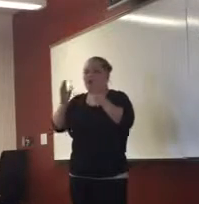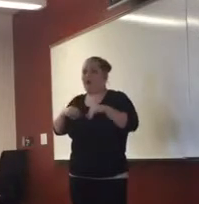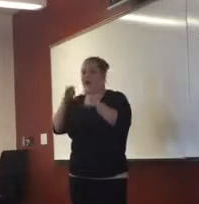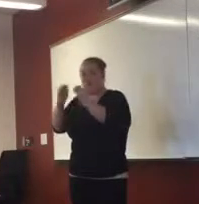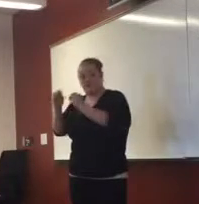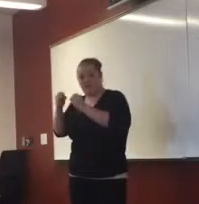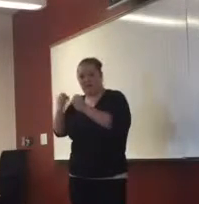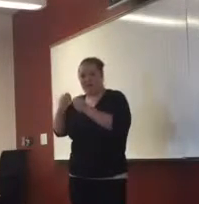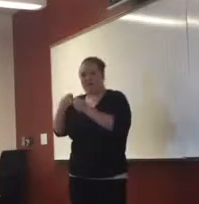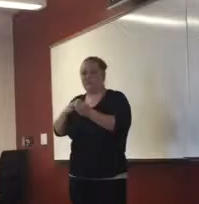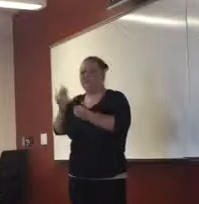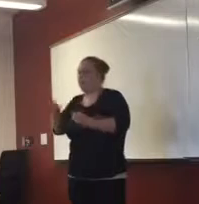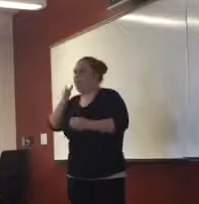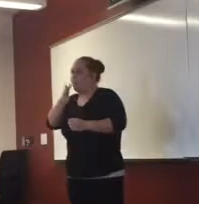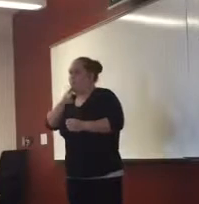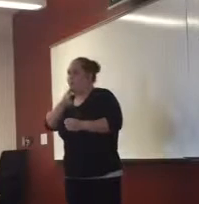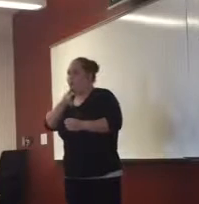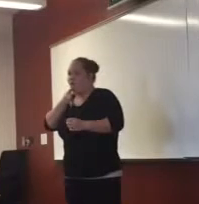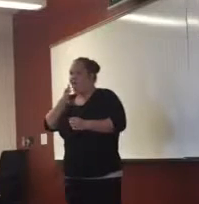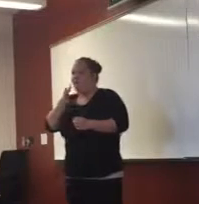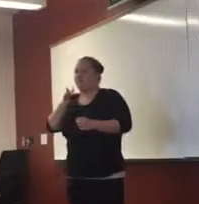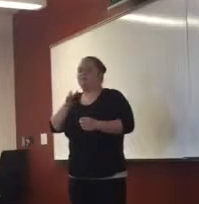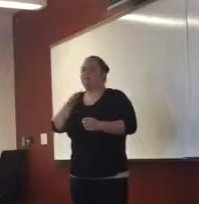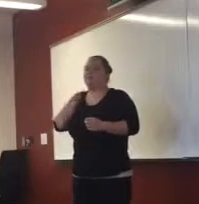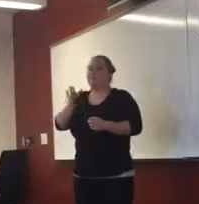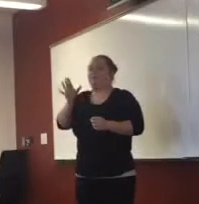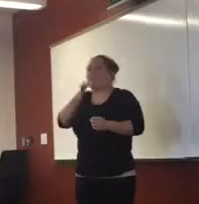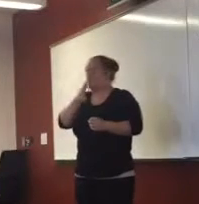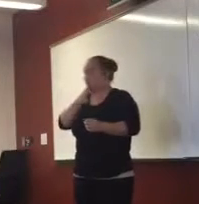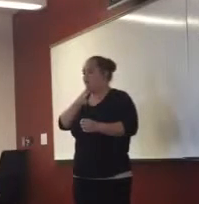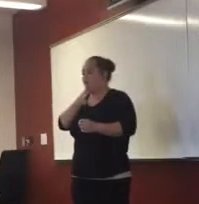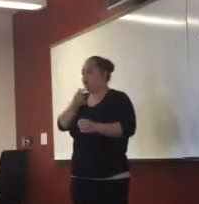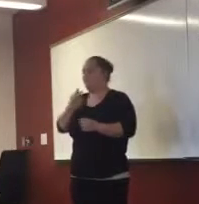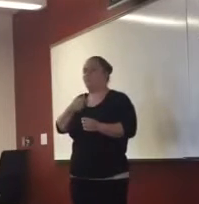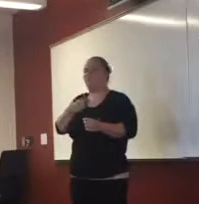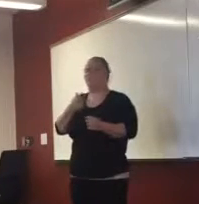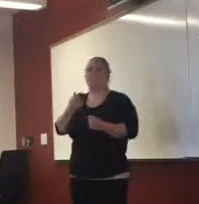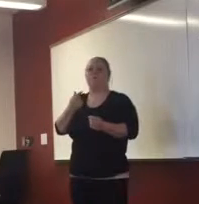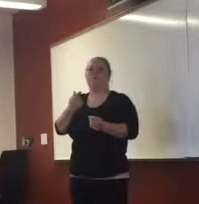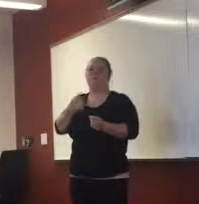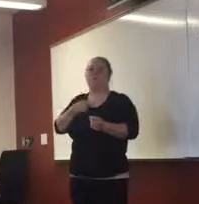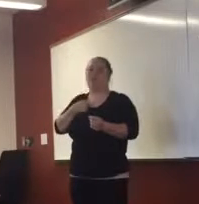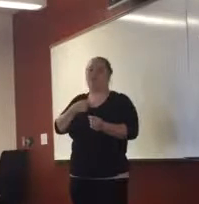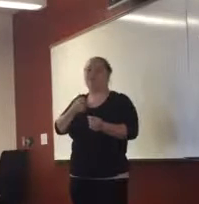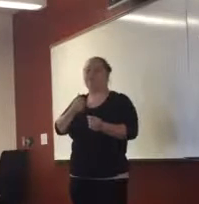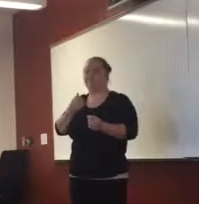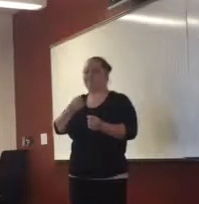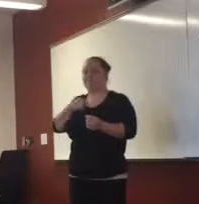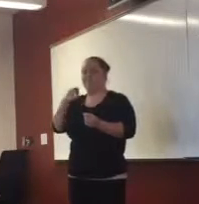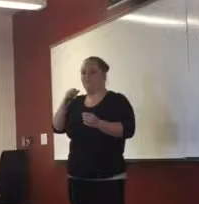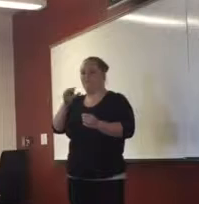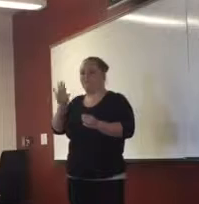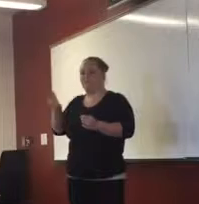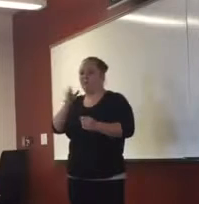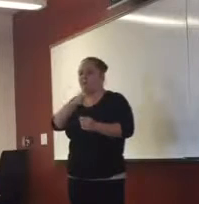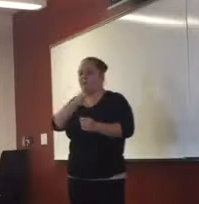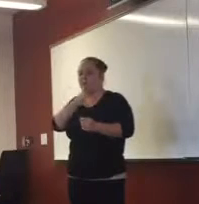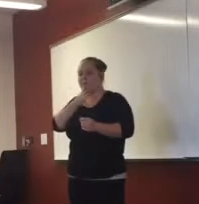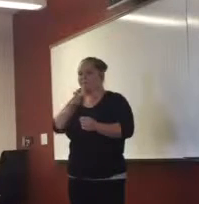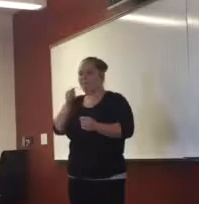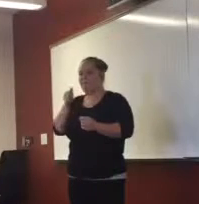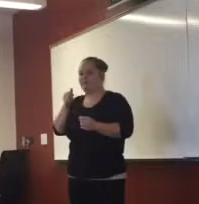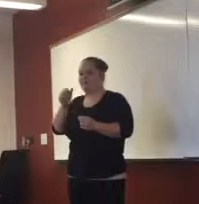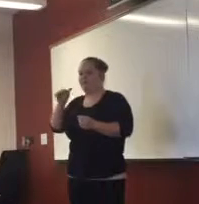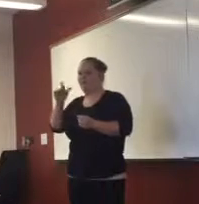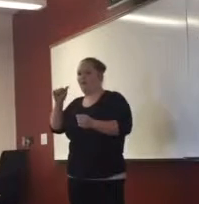was doing what Alanon teaches us, tough love. And her mom wouldn't let her come home and stay with her. Her mom had